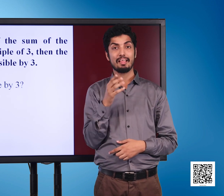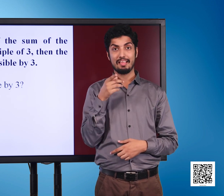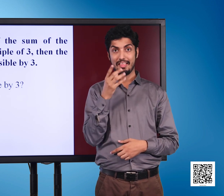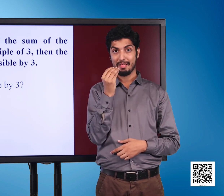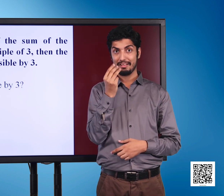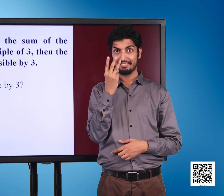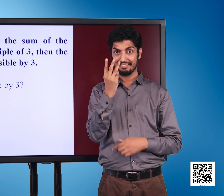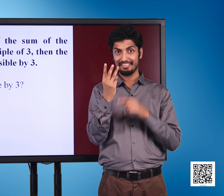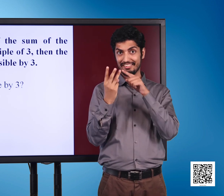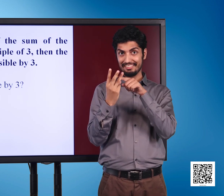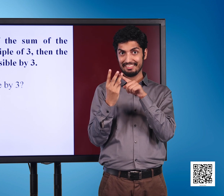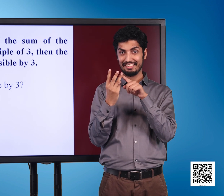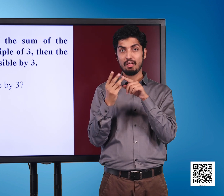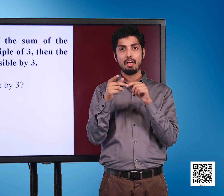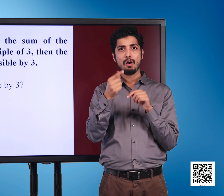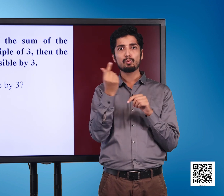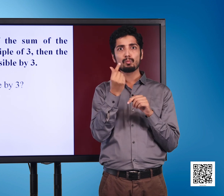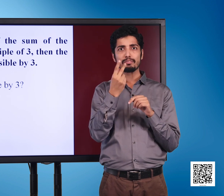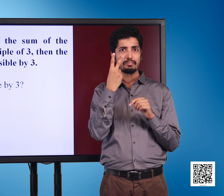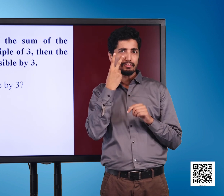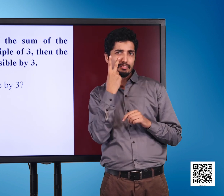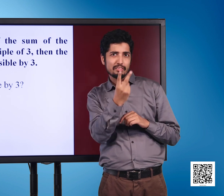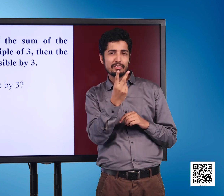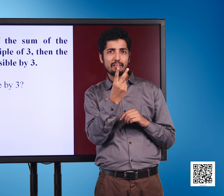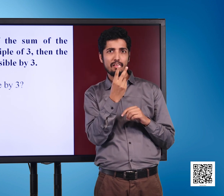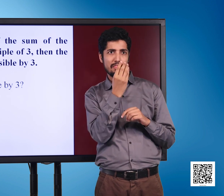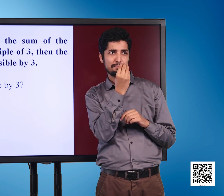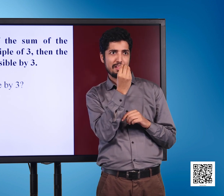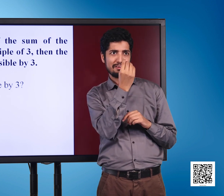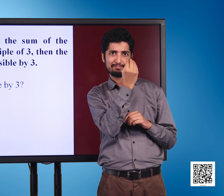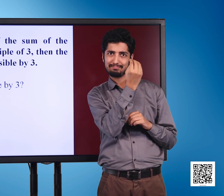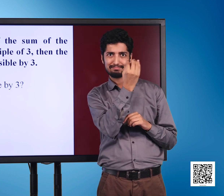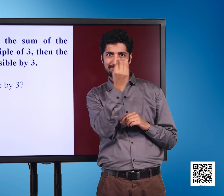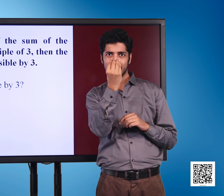digits is a multiple of 3, then the number is divisible by 3.